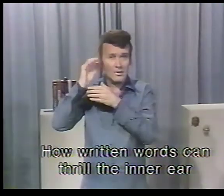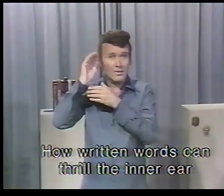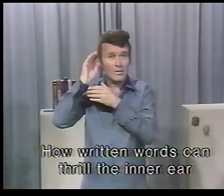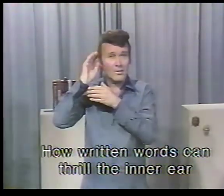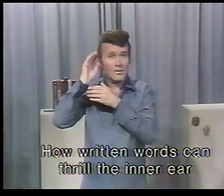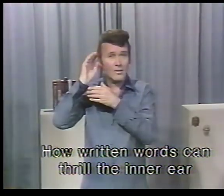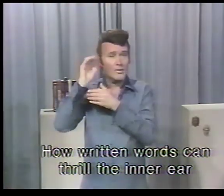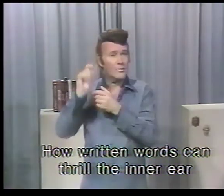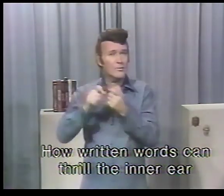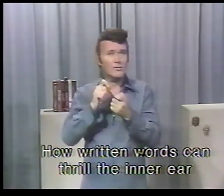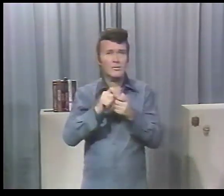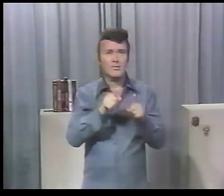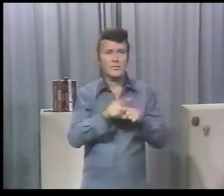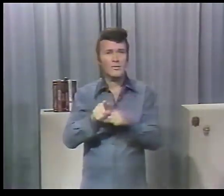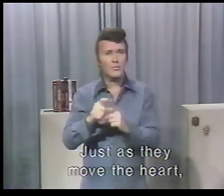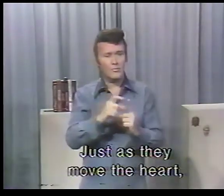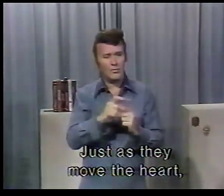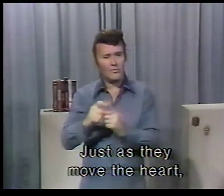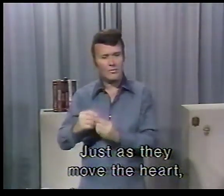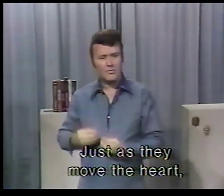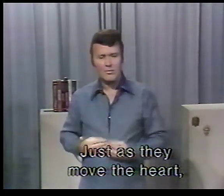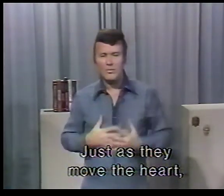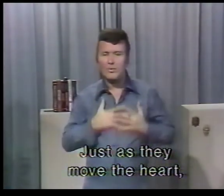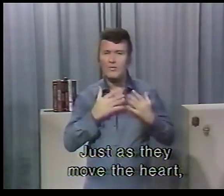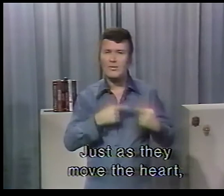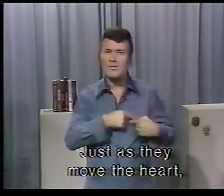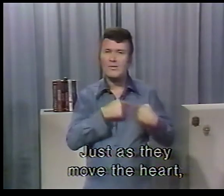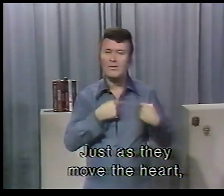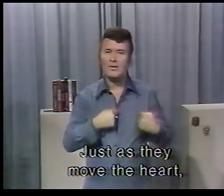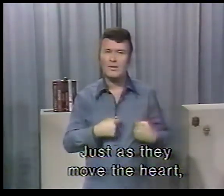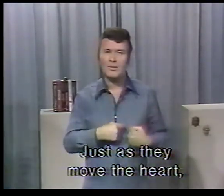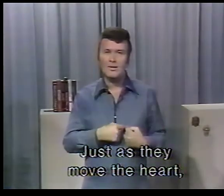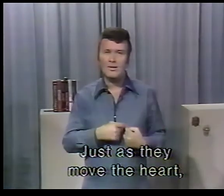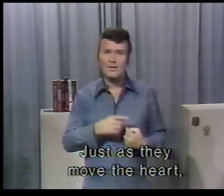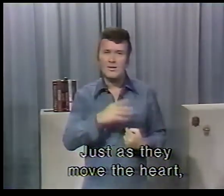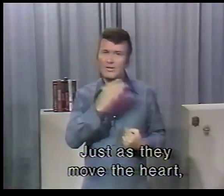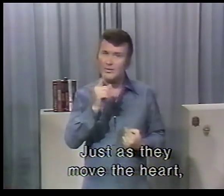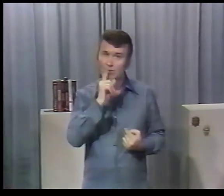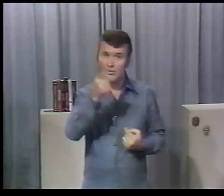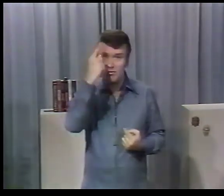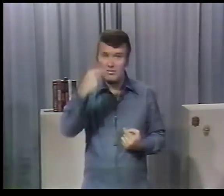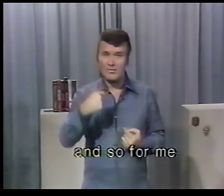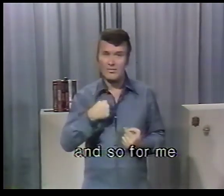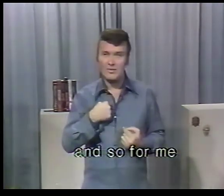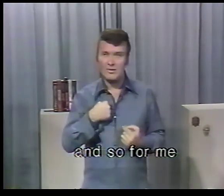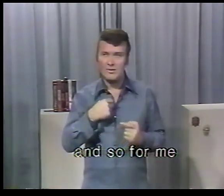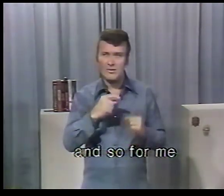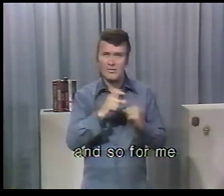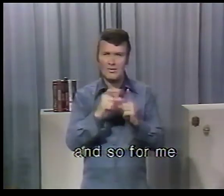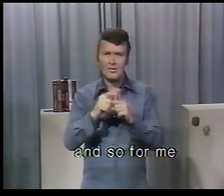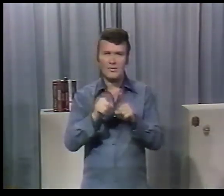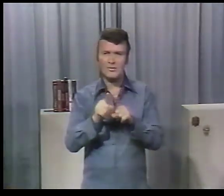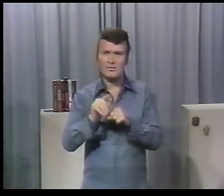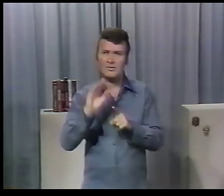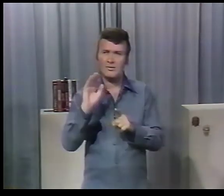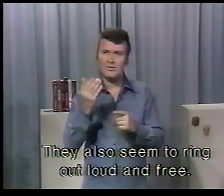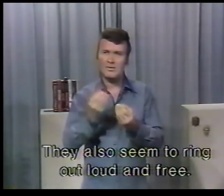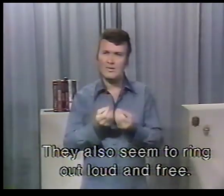ear, just as they move the heart. And so for me, they